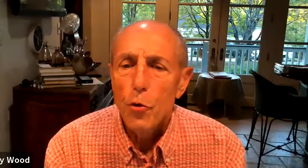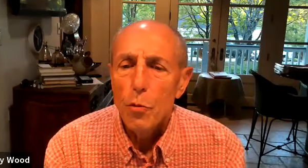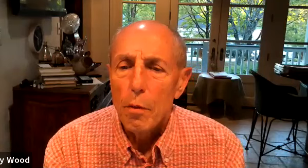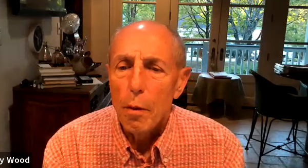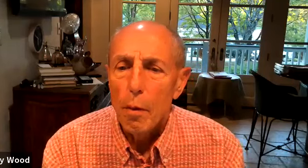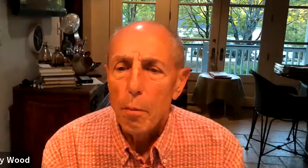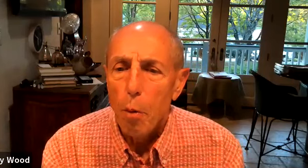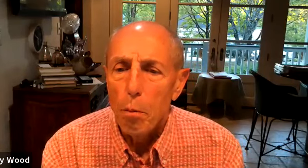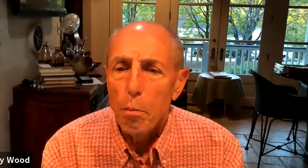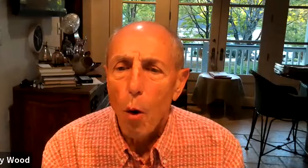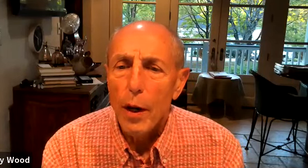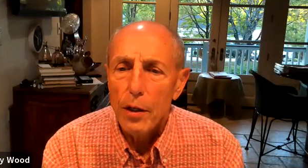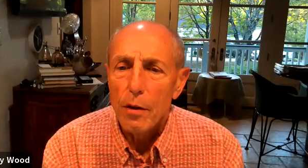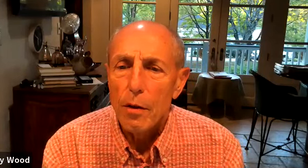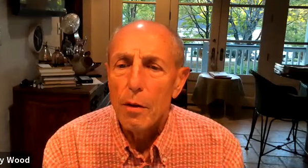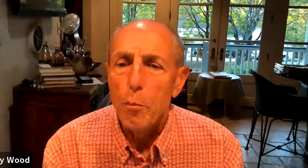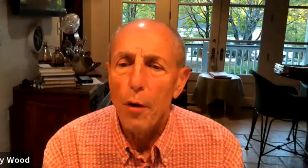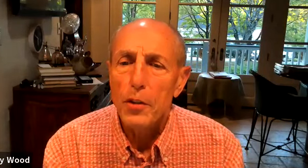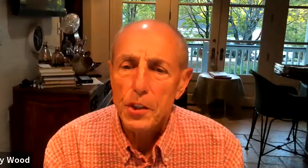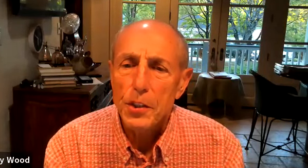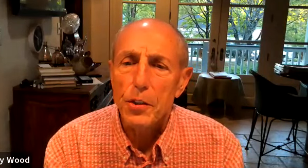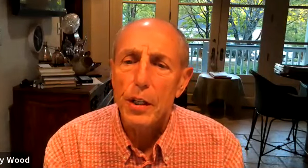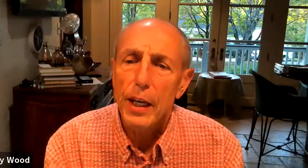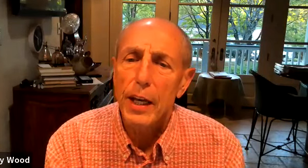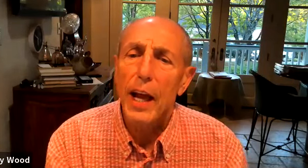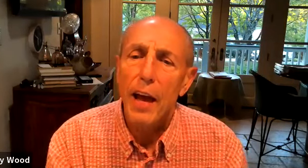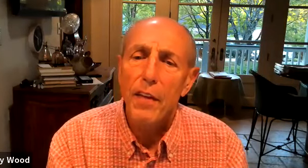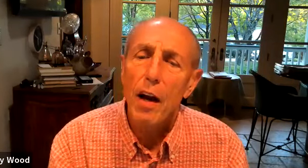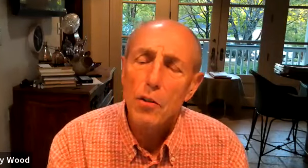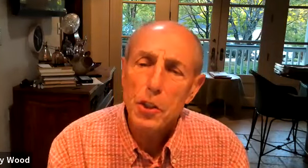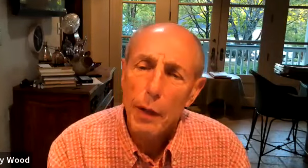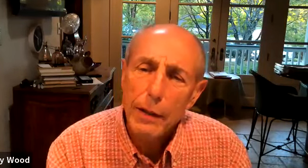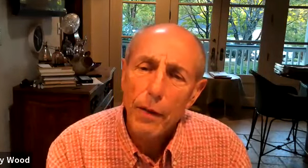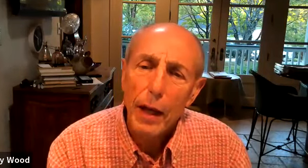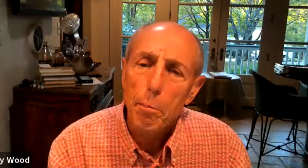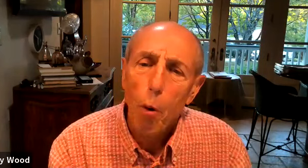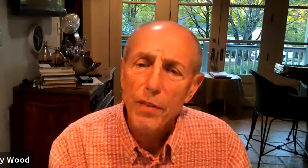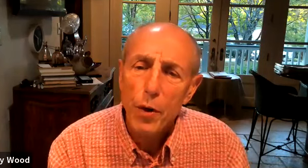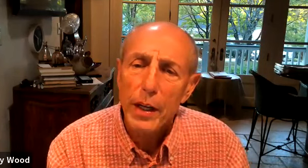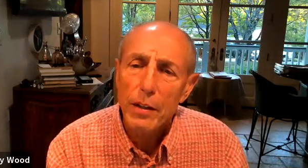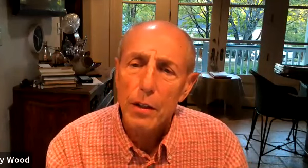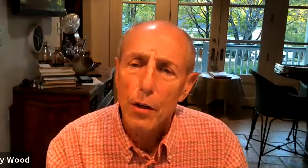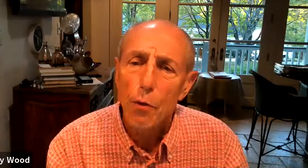do boy, girl, brother, sister again, and then also add to that boyfriend,